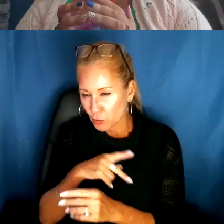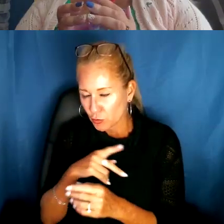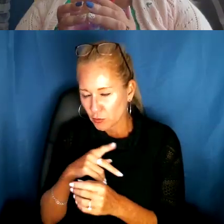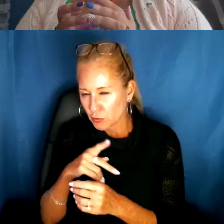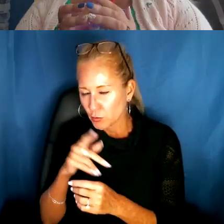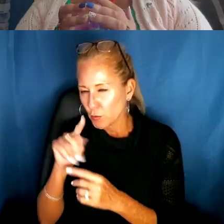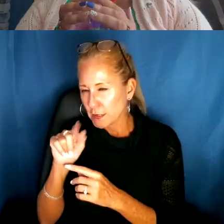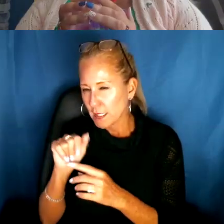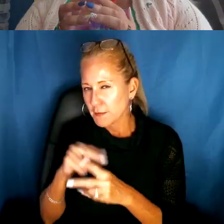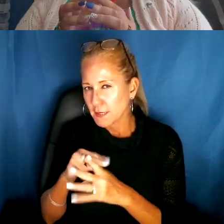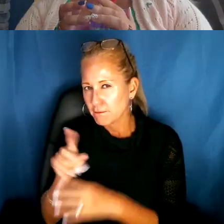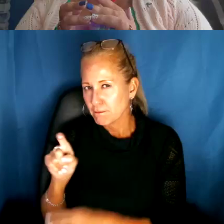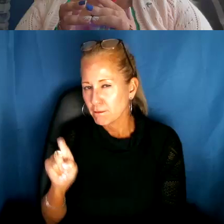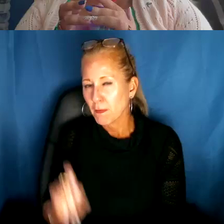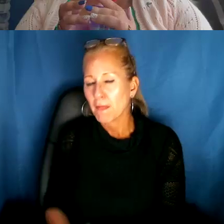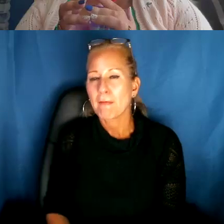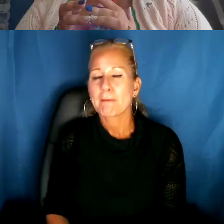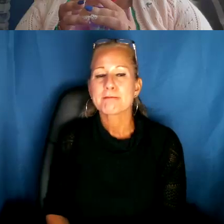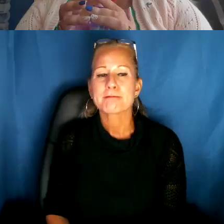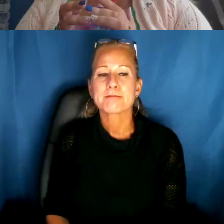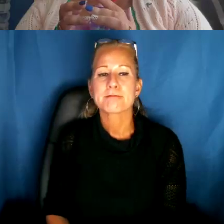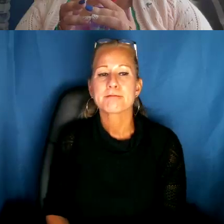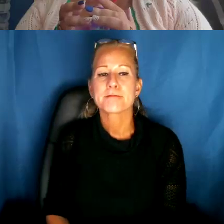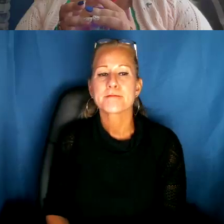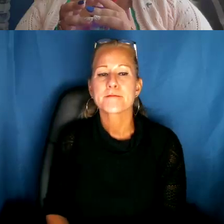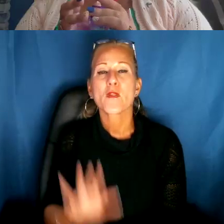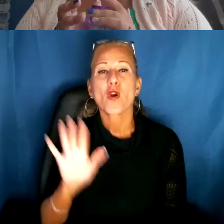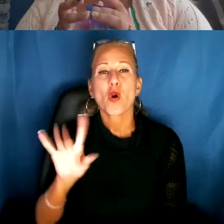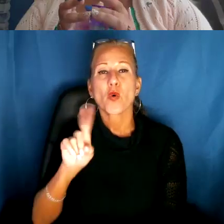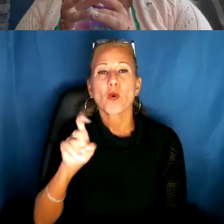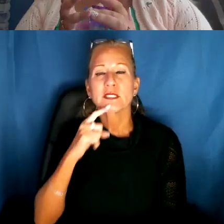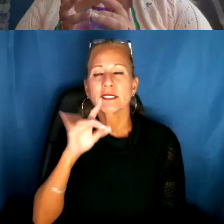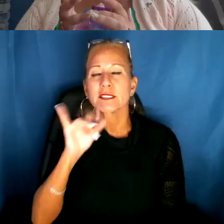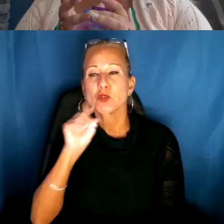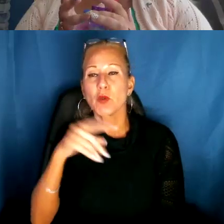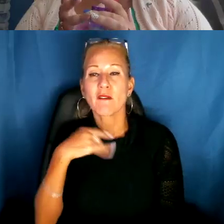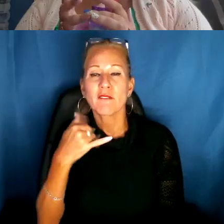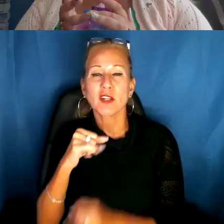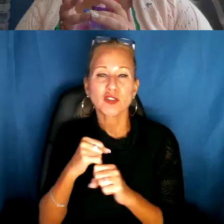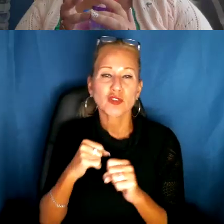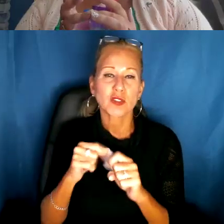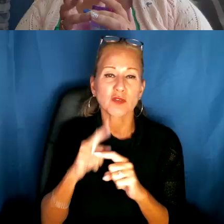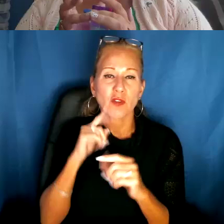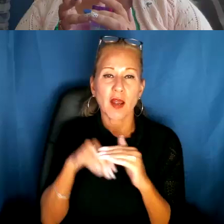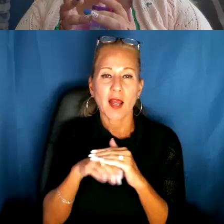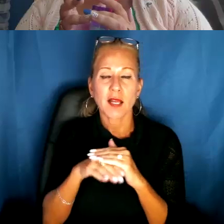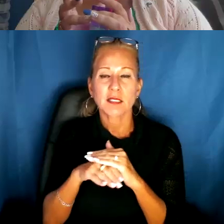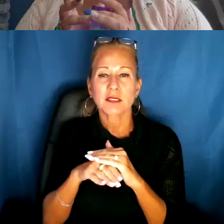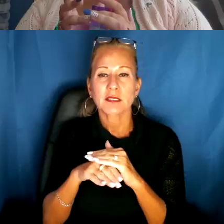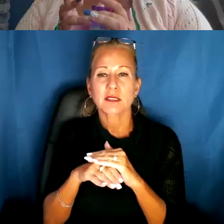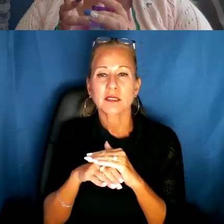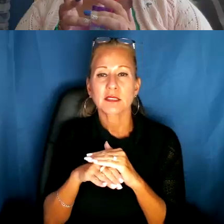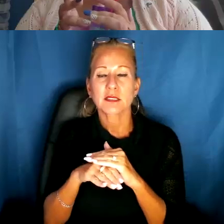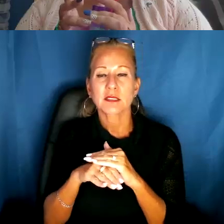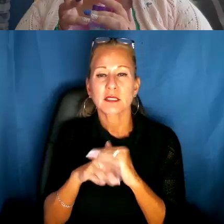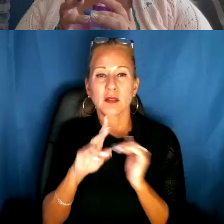want to make sure I'm going to say that. The question is, do you have any strategies for accessing I'm going to assume